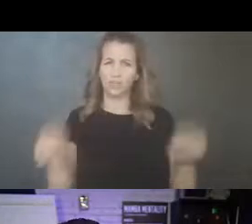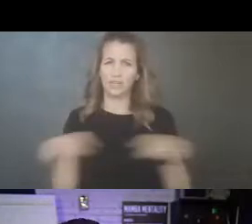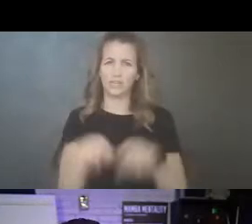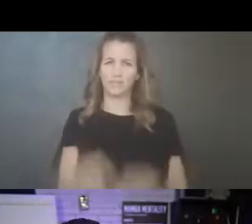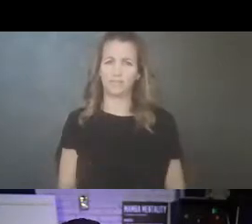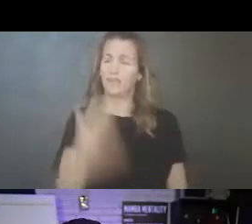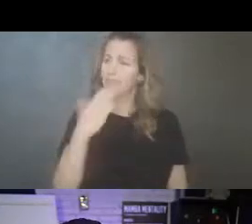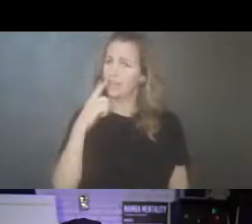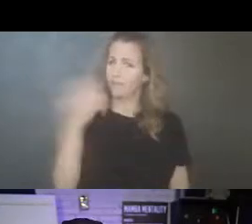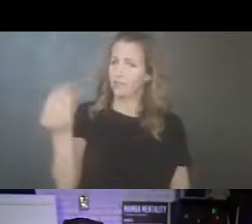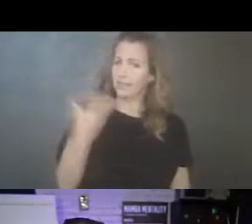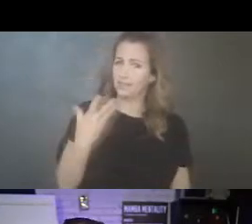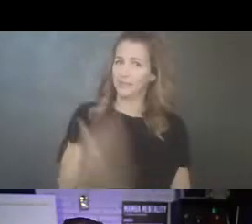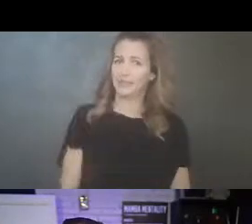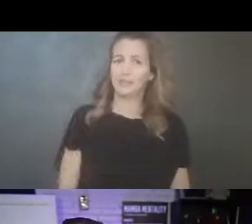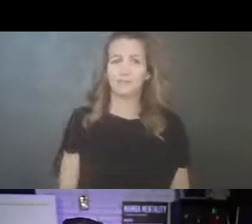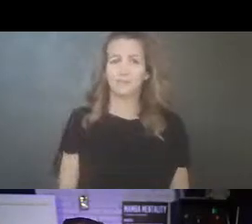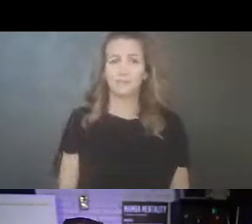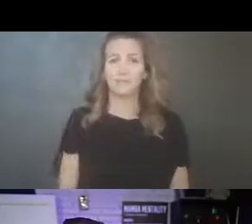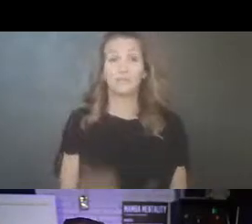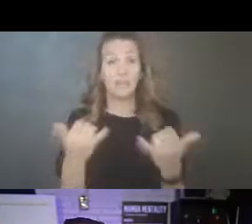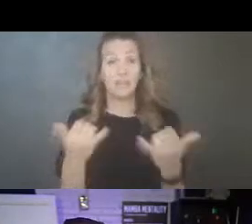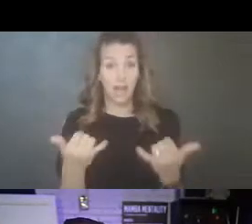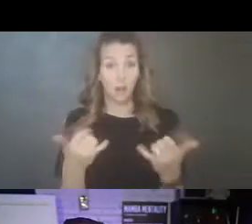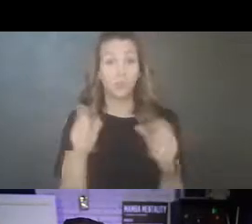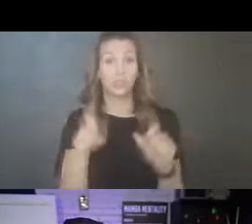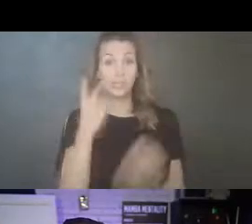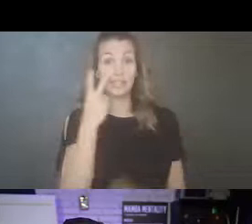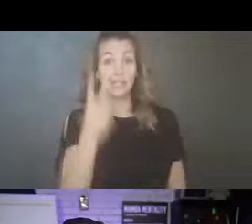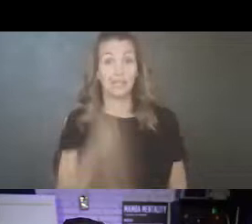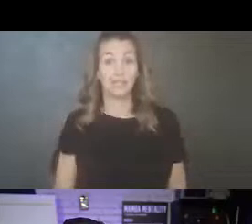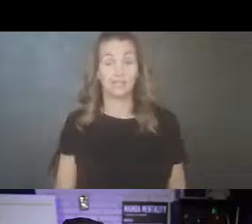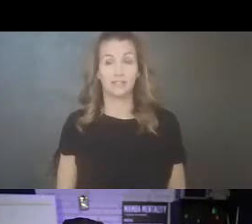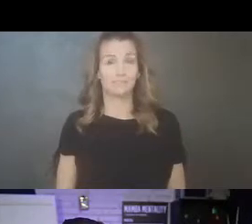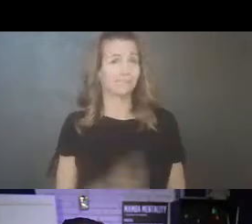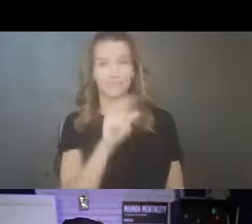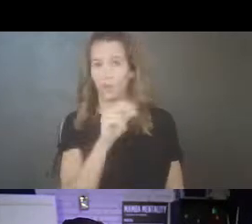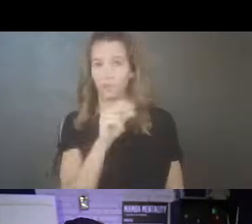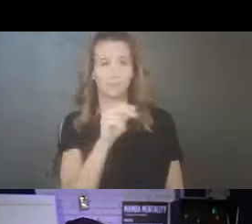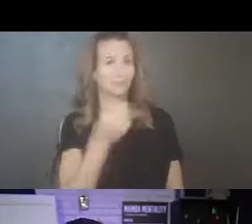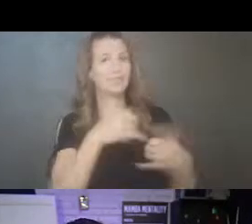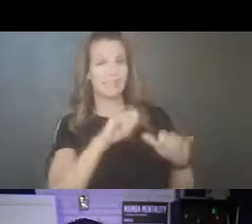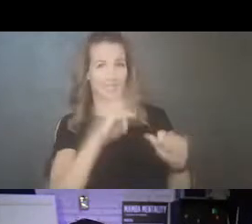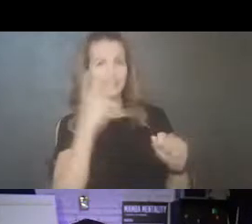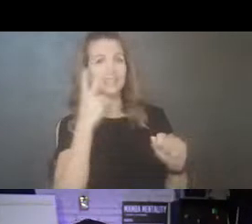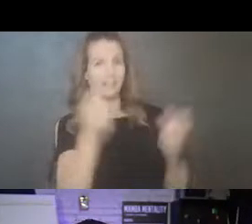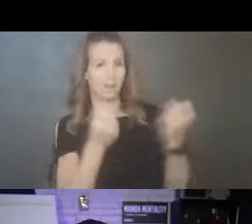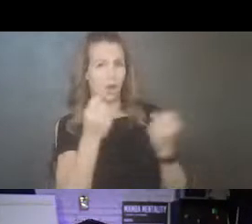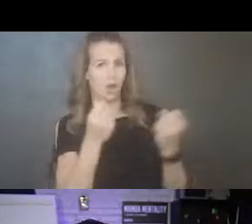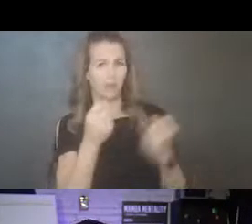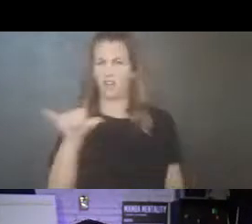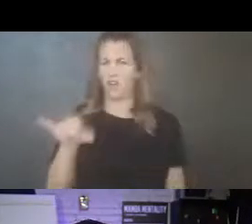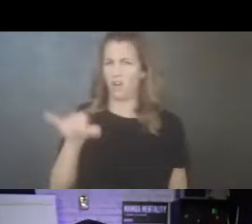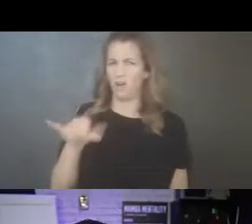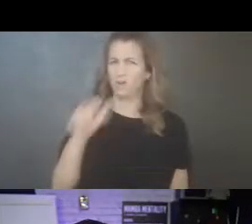me. Now it should be here. We're still seeing the car. So it's not sharing.